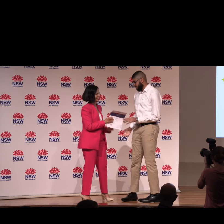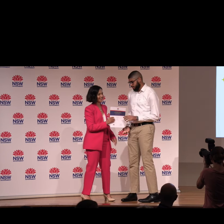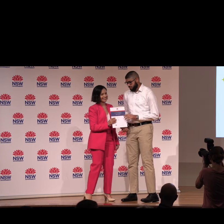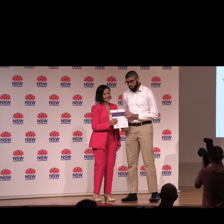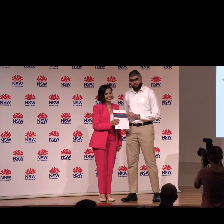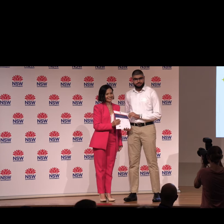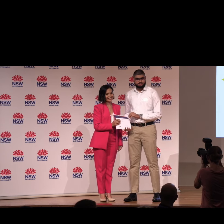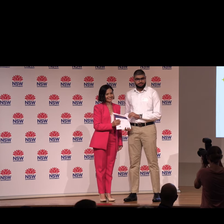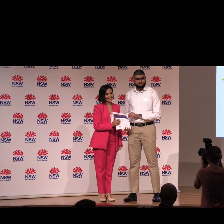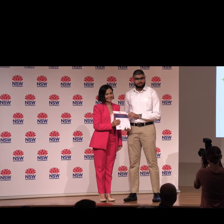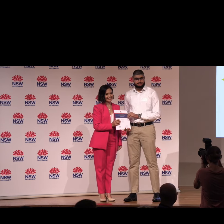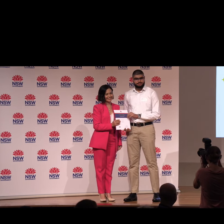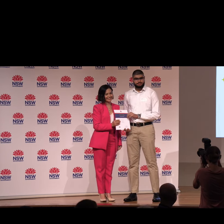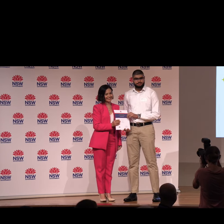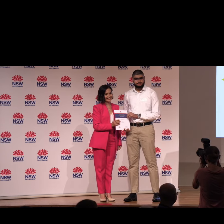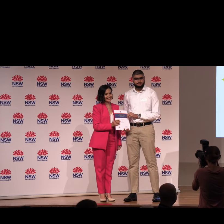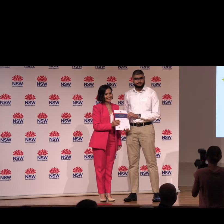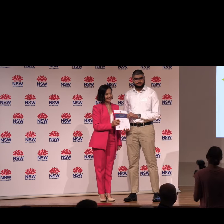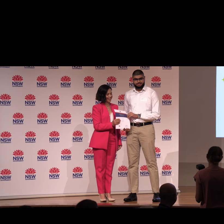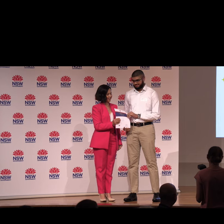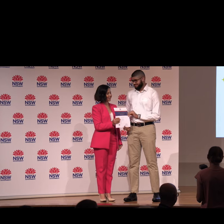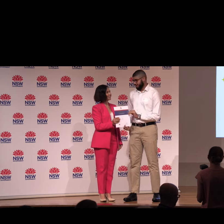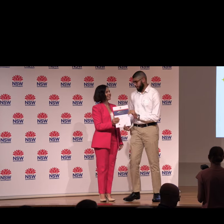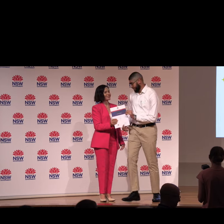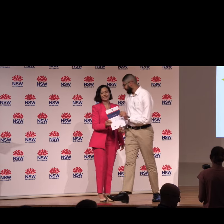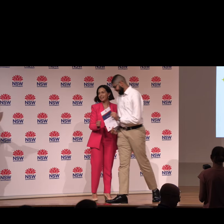Tara Saravanun, James Roos Agricultural College.